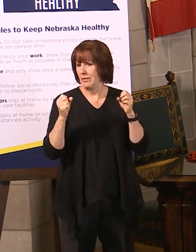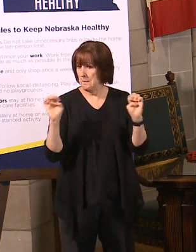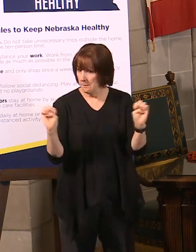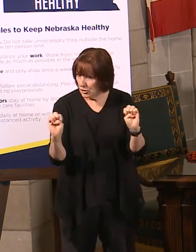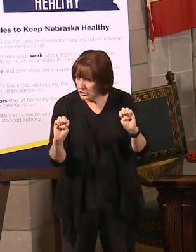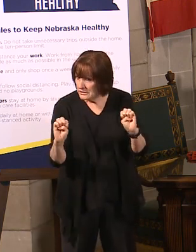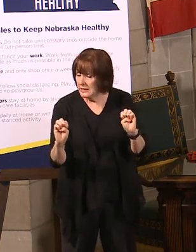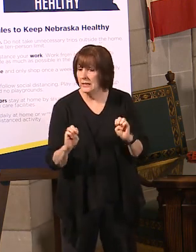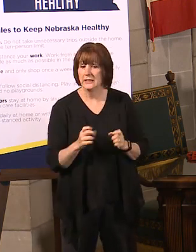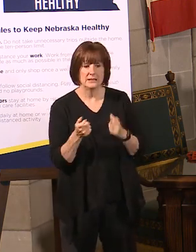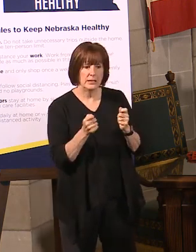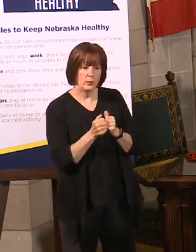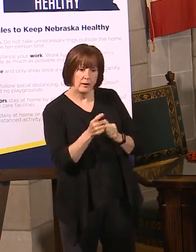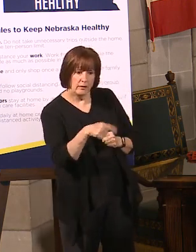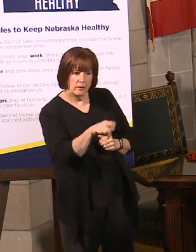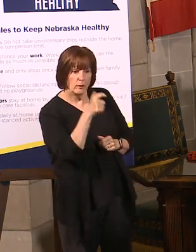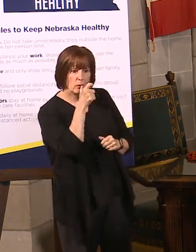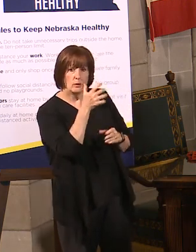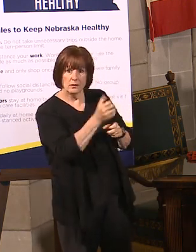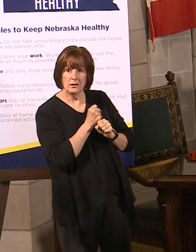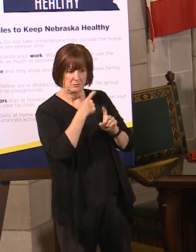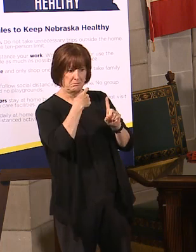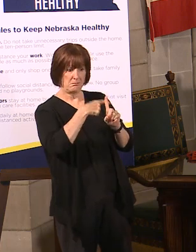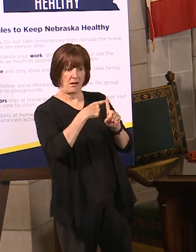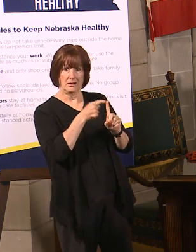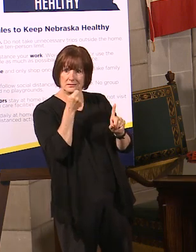dealing with our folks who are testing positive for